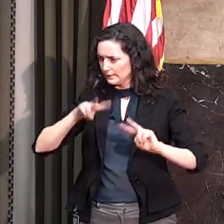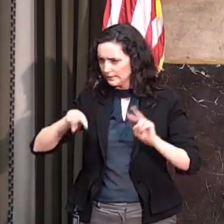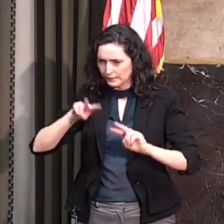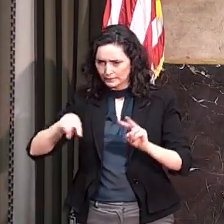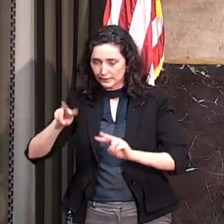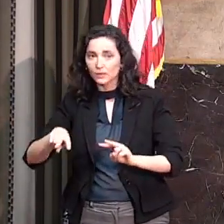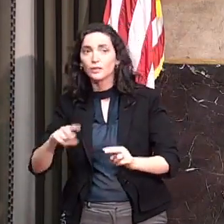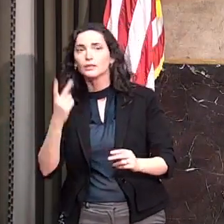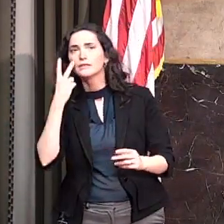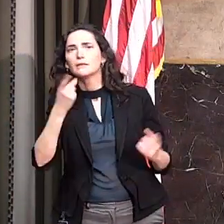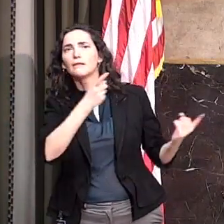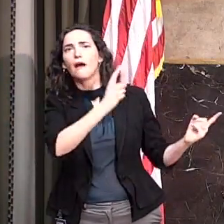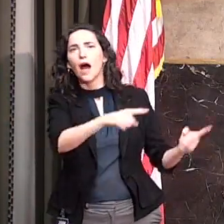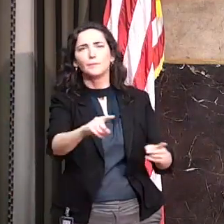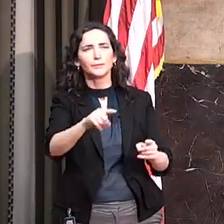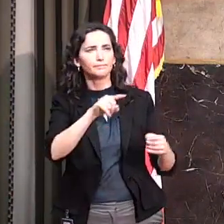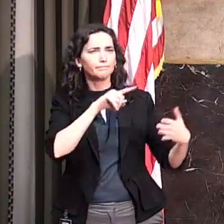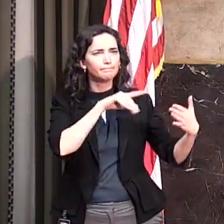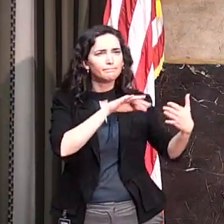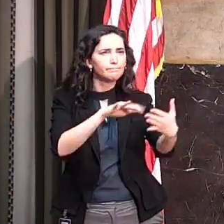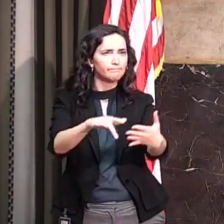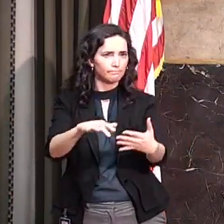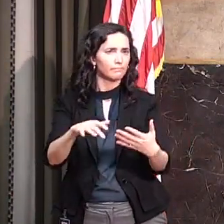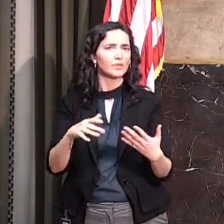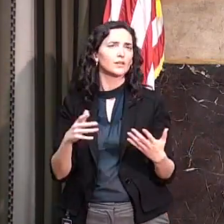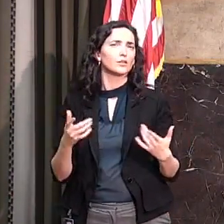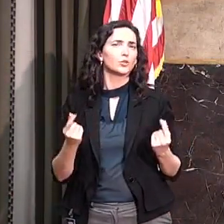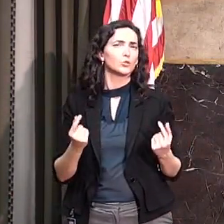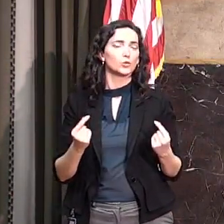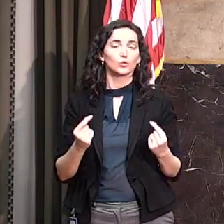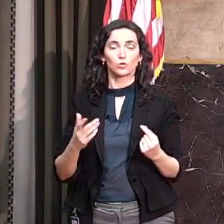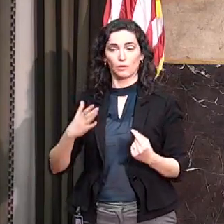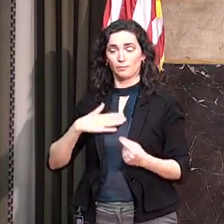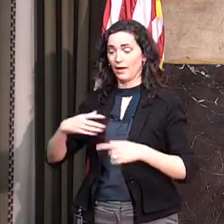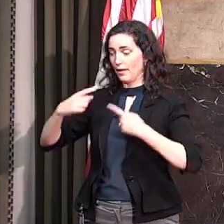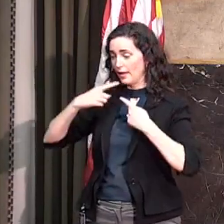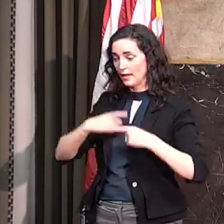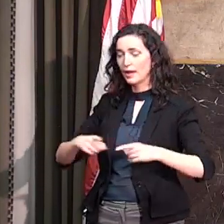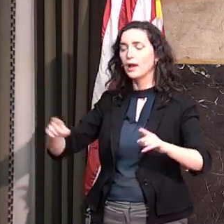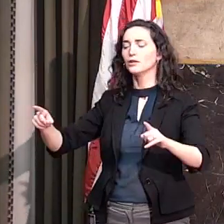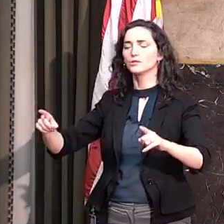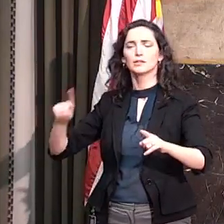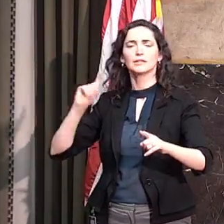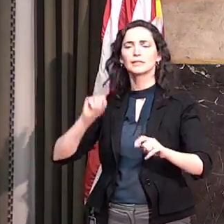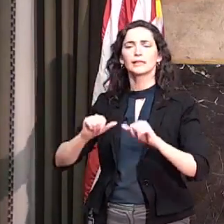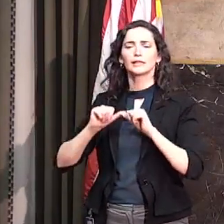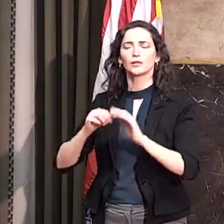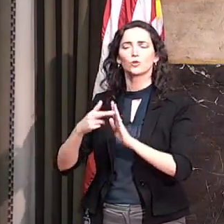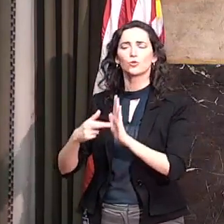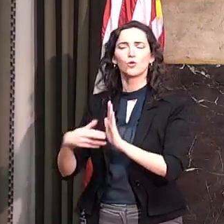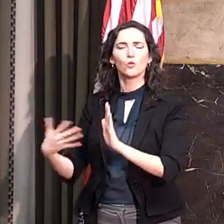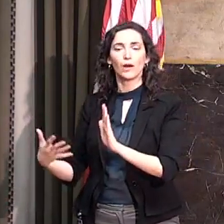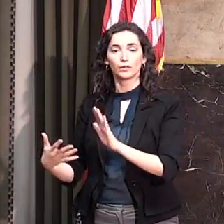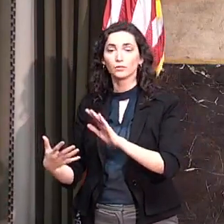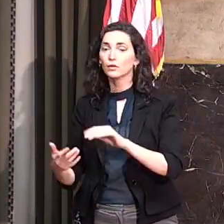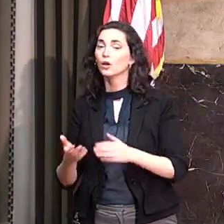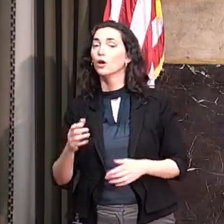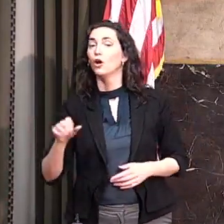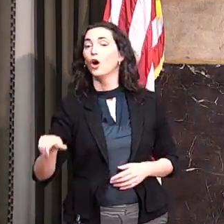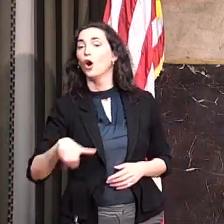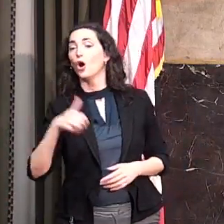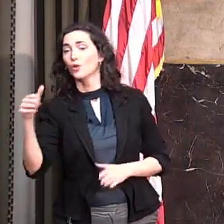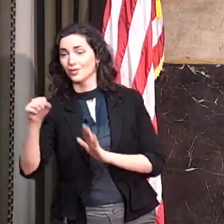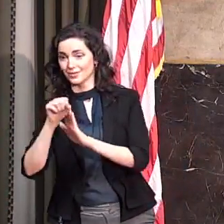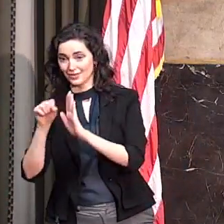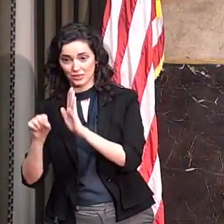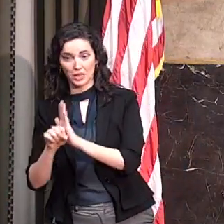anything, as we move forward that is in the proclamation. You know, I'm mindful that a number of states have allowed their public